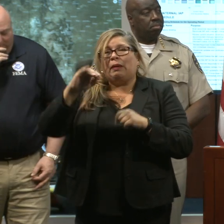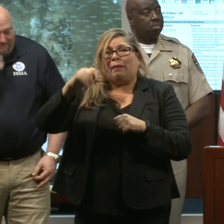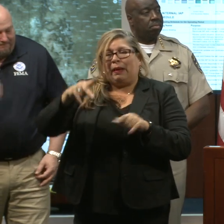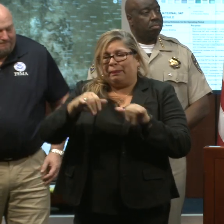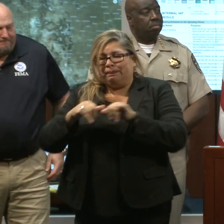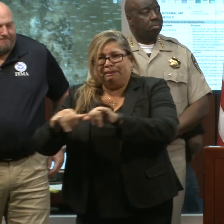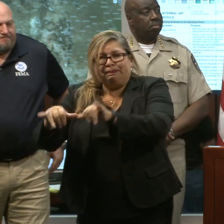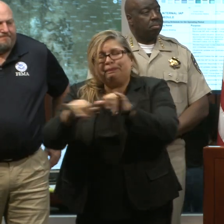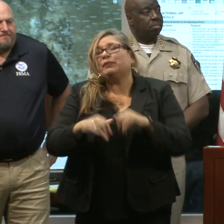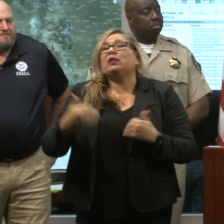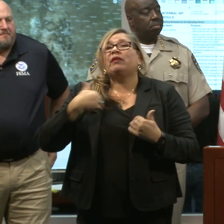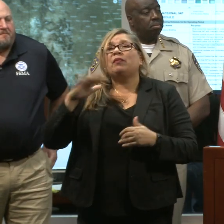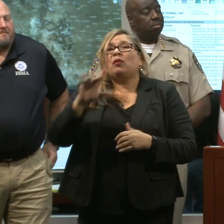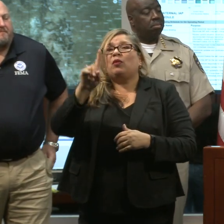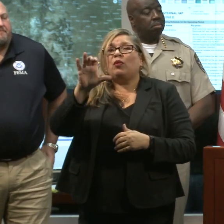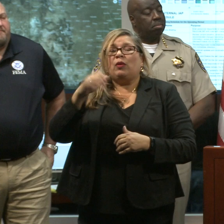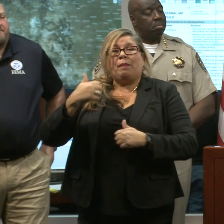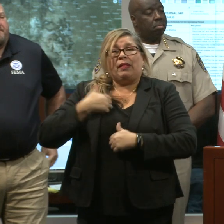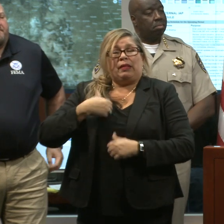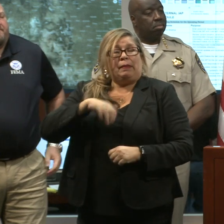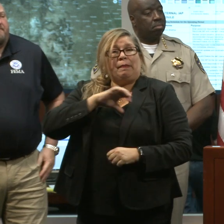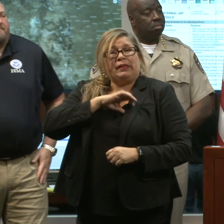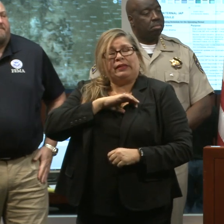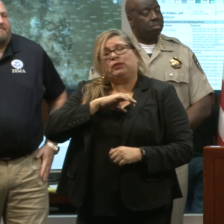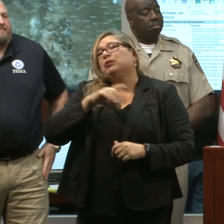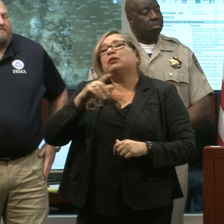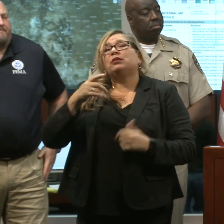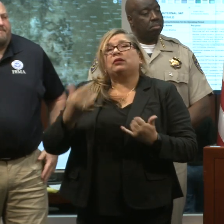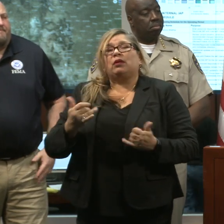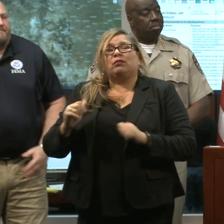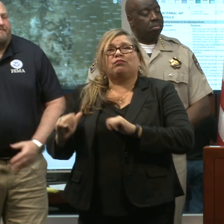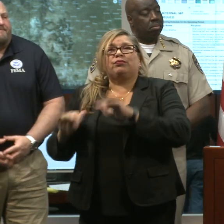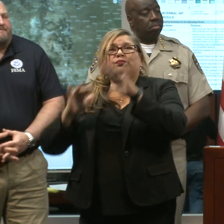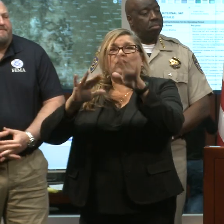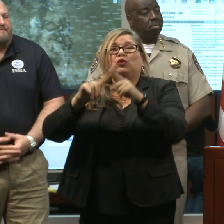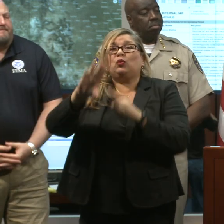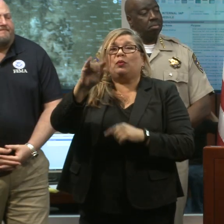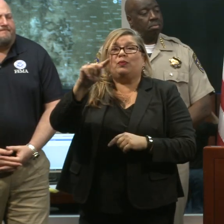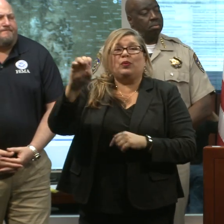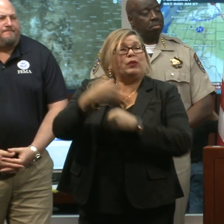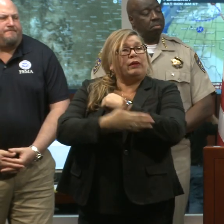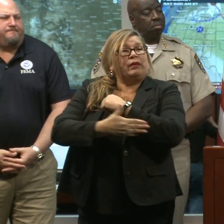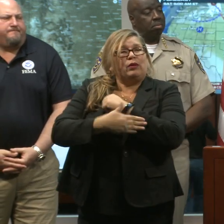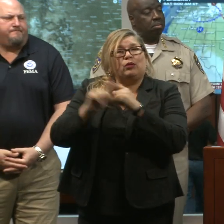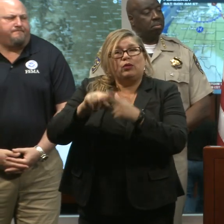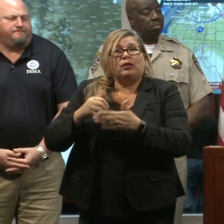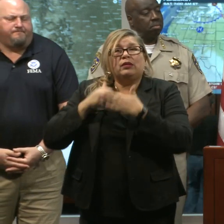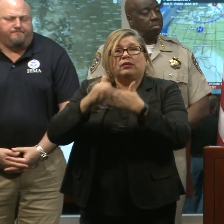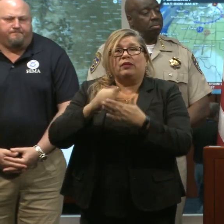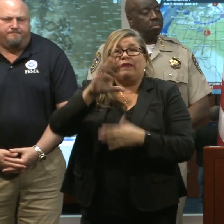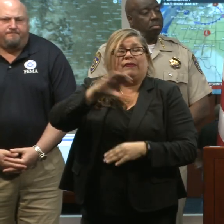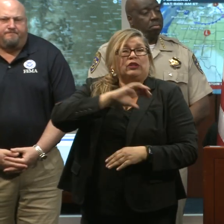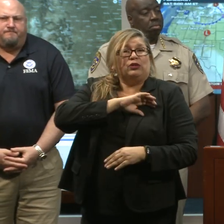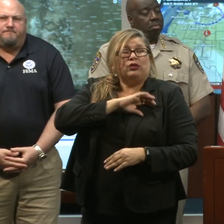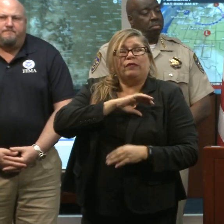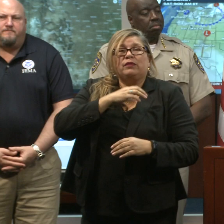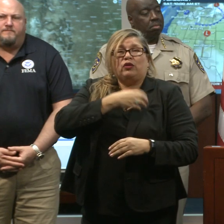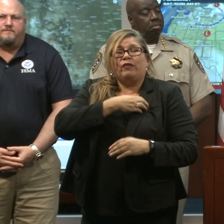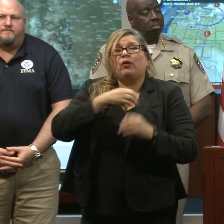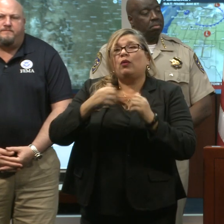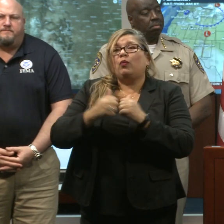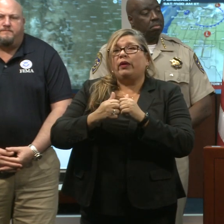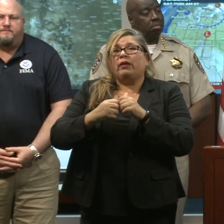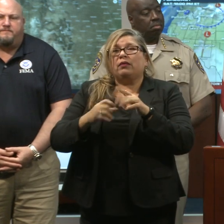We also have 100 military police officers that are heading to Butte County to assist the Sheriff's Department with